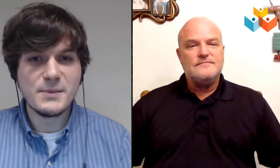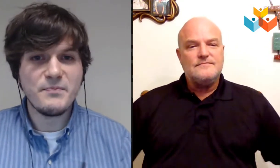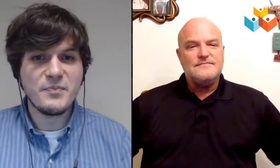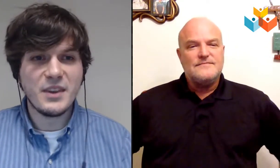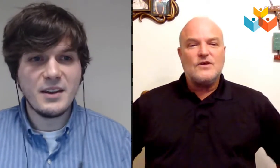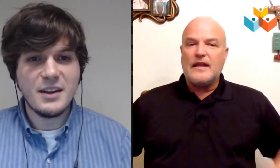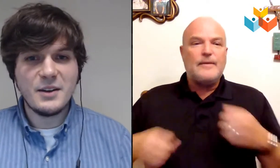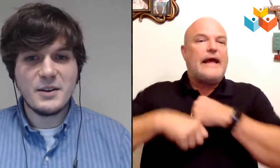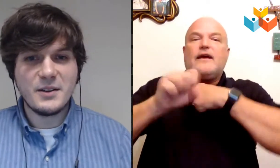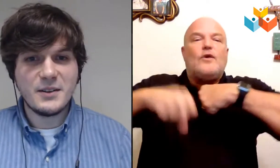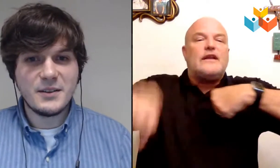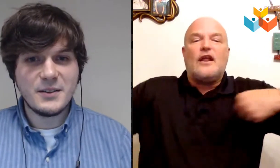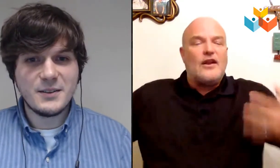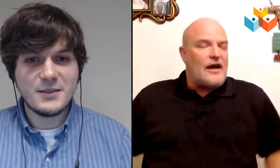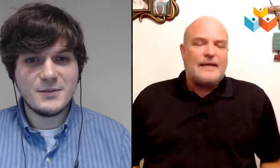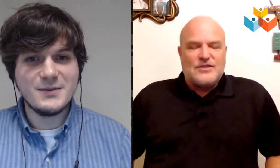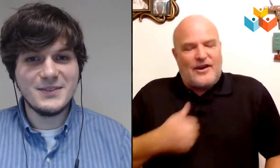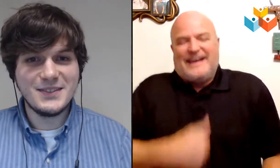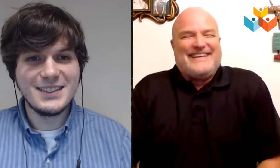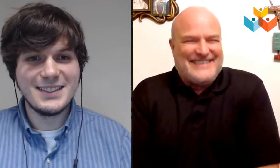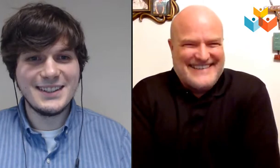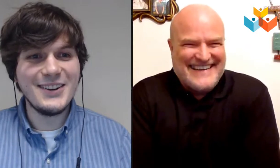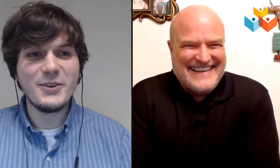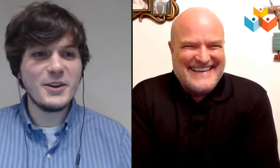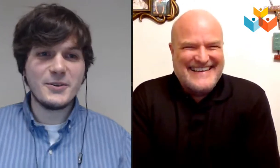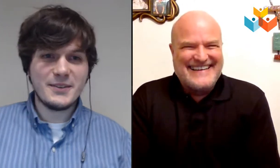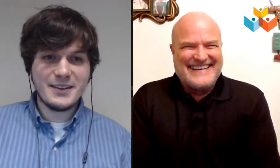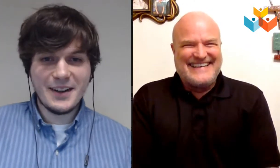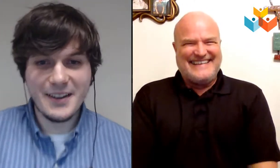Makes sense. So, and I go on and on and on. I'm sorry.